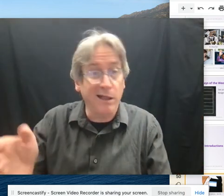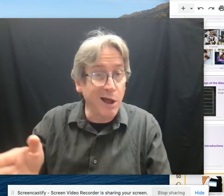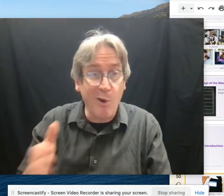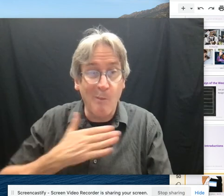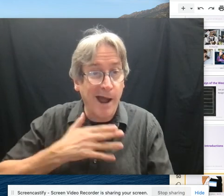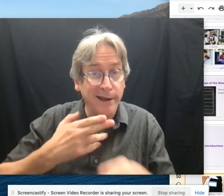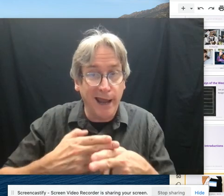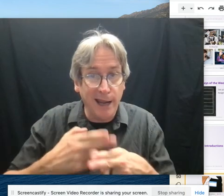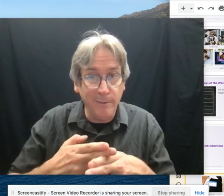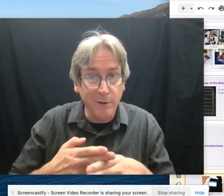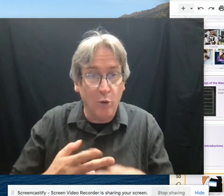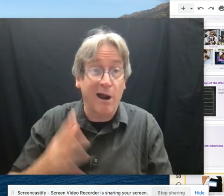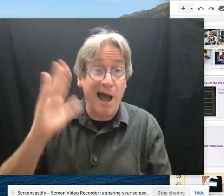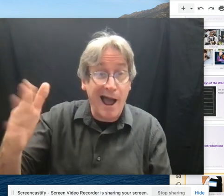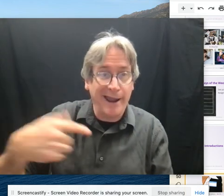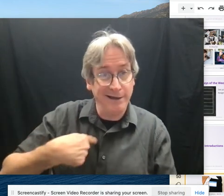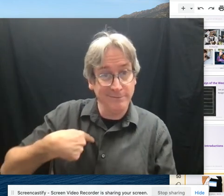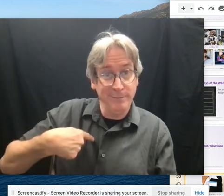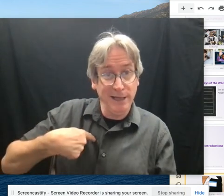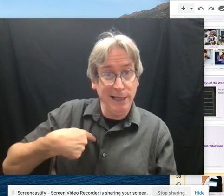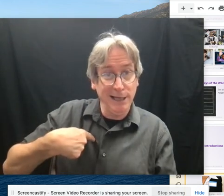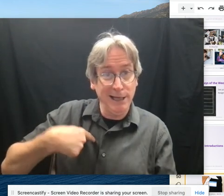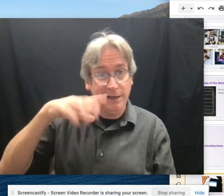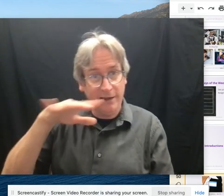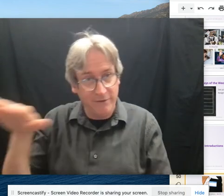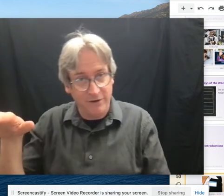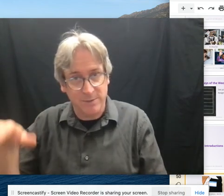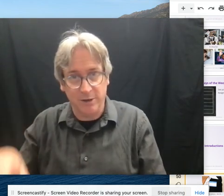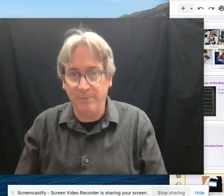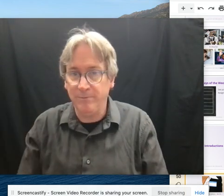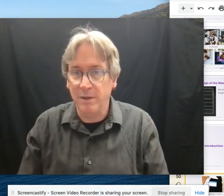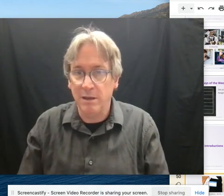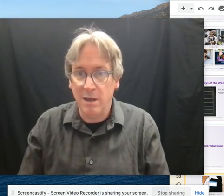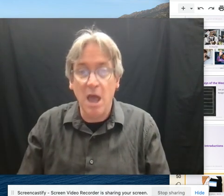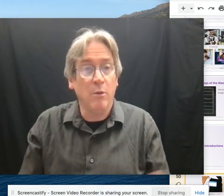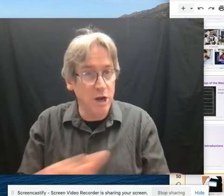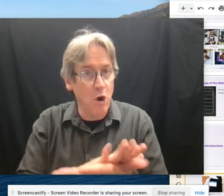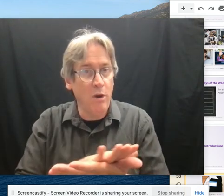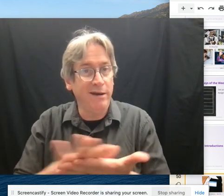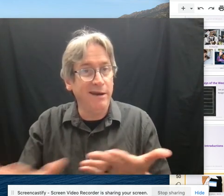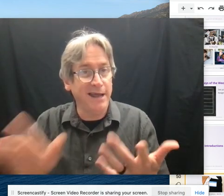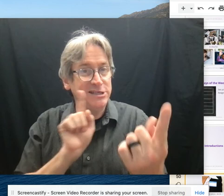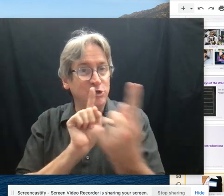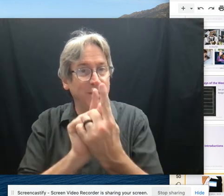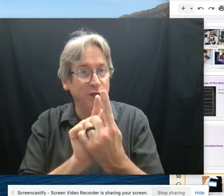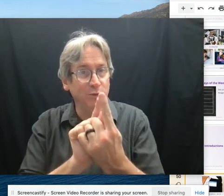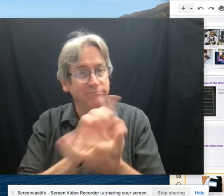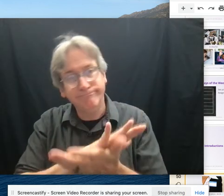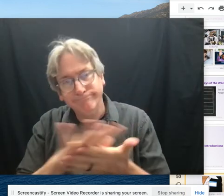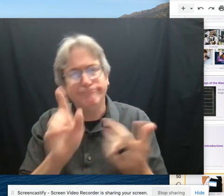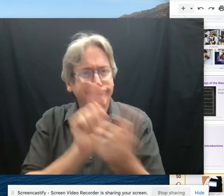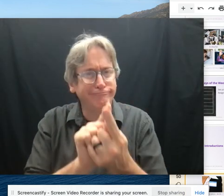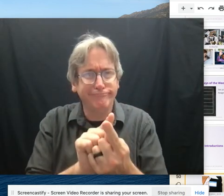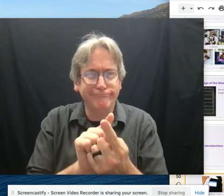We know hello, my name, or hi, me, and then fingerspell your name. We know nice to meet